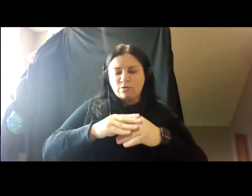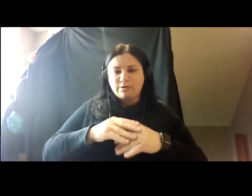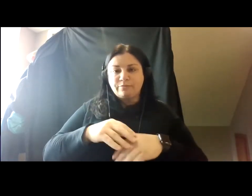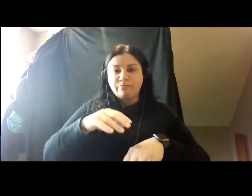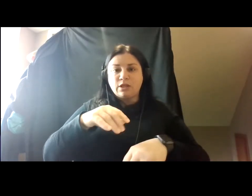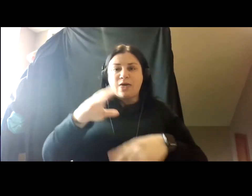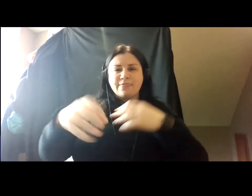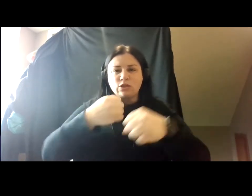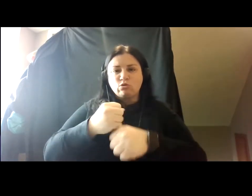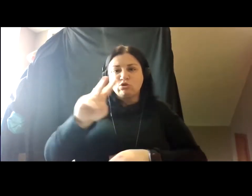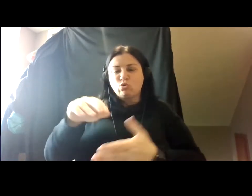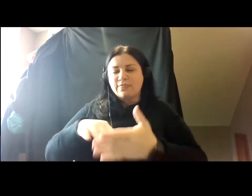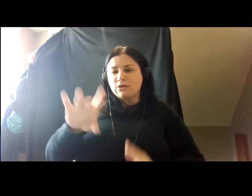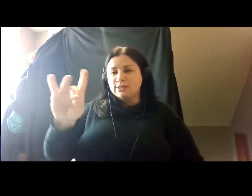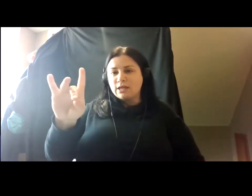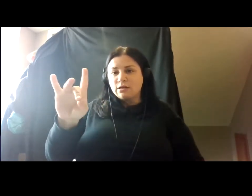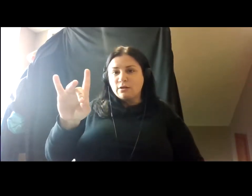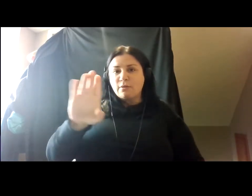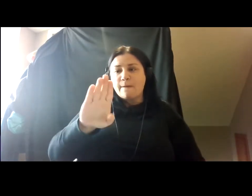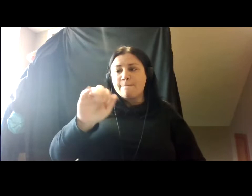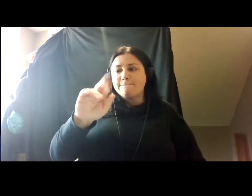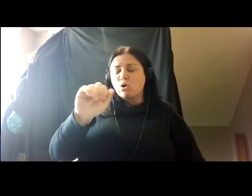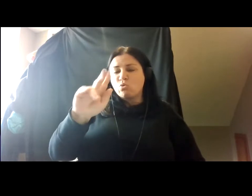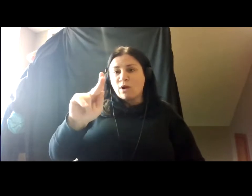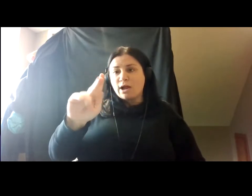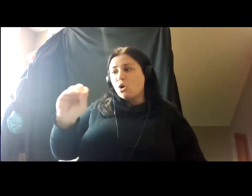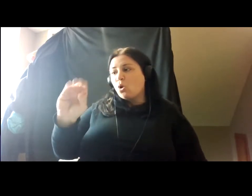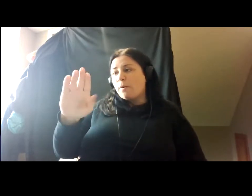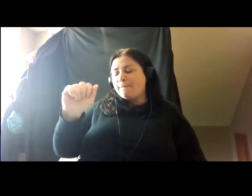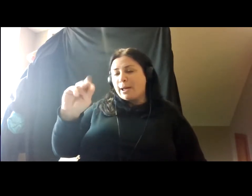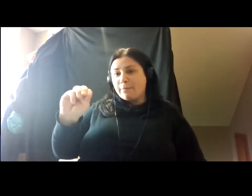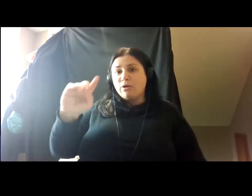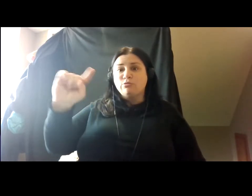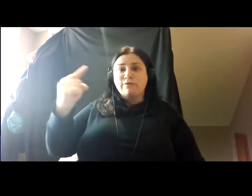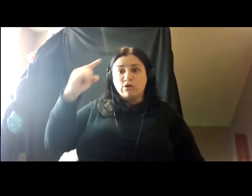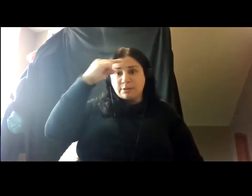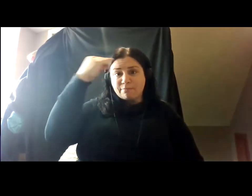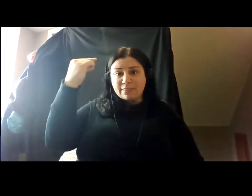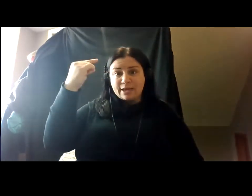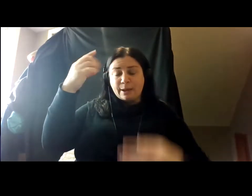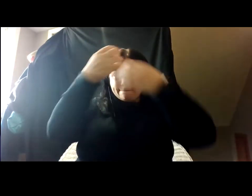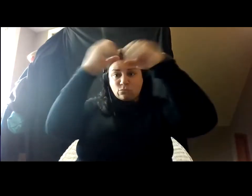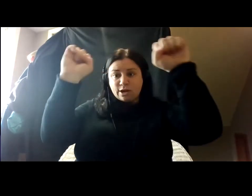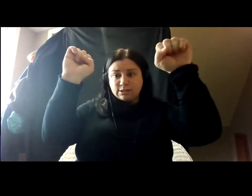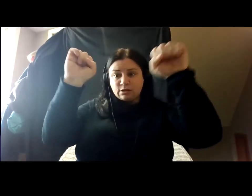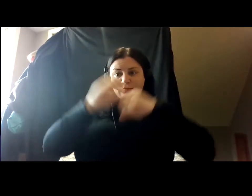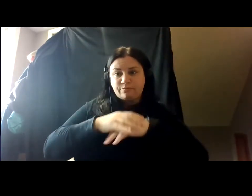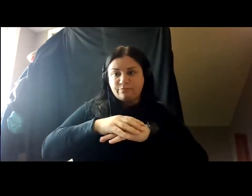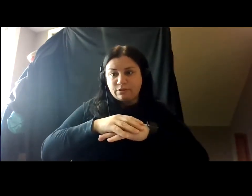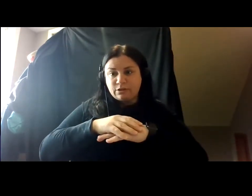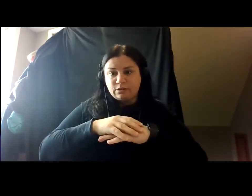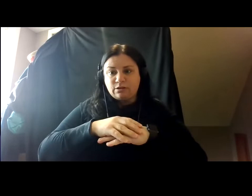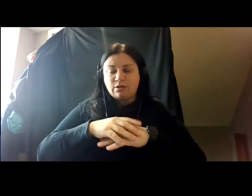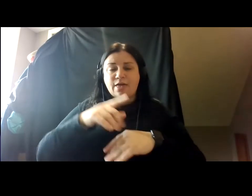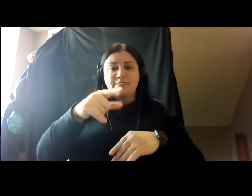2008, there was a very historic thing that happened. Barack Obama won the election. He was the first Black president. And from the Verizon store, if you go